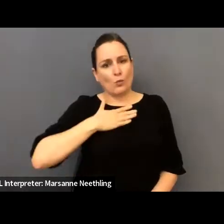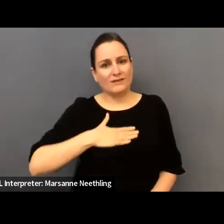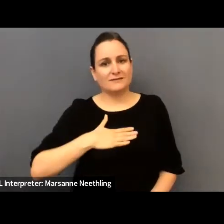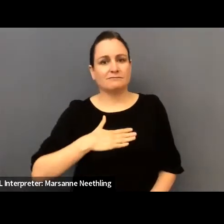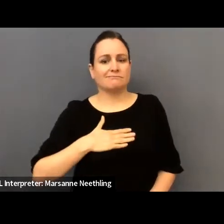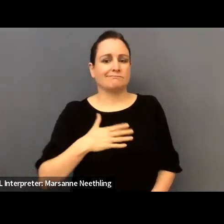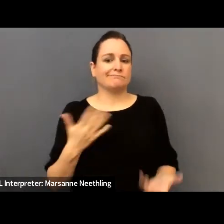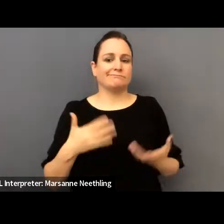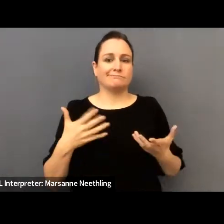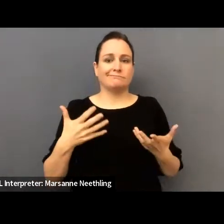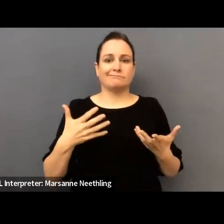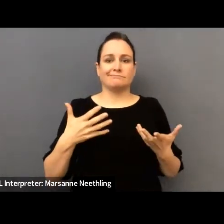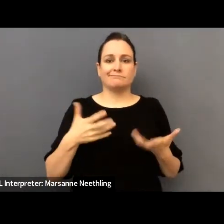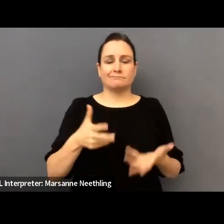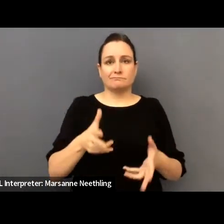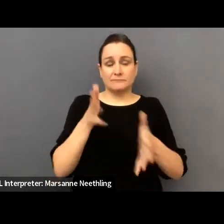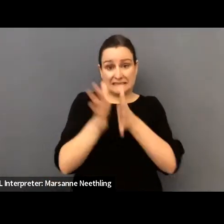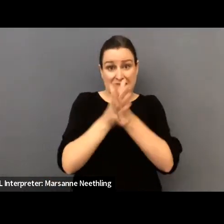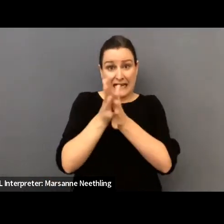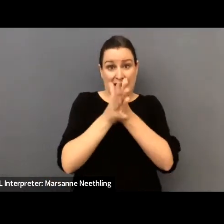call it transcriptions or